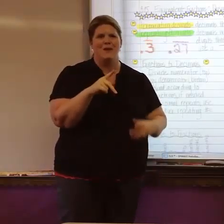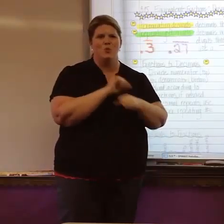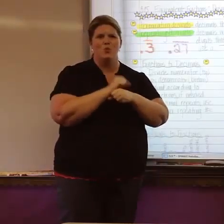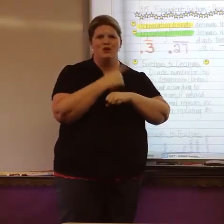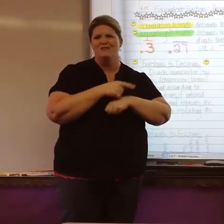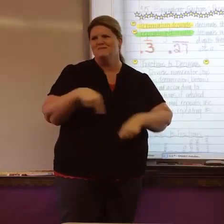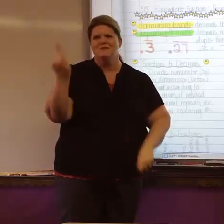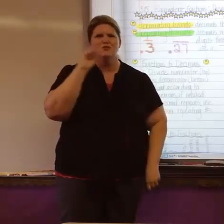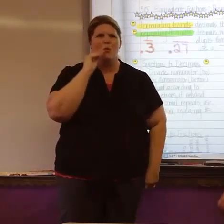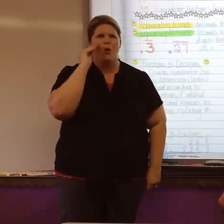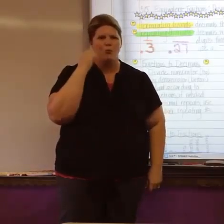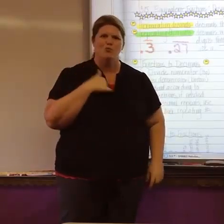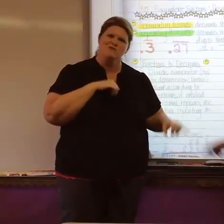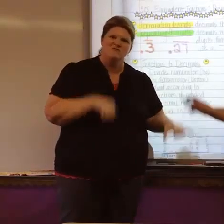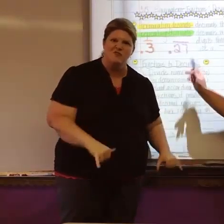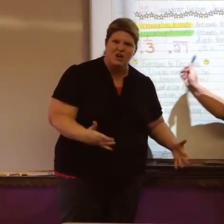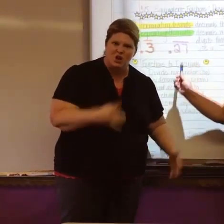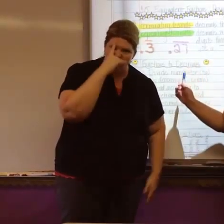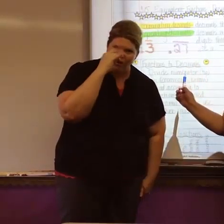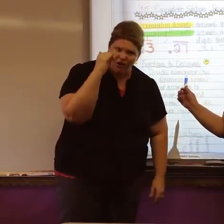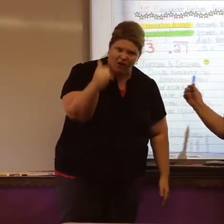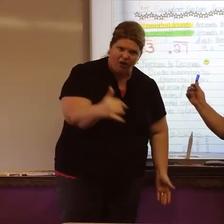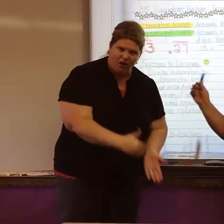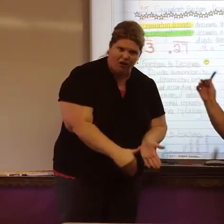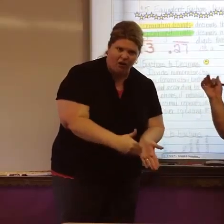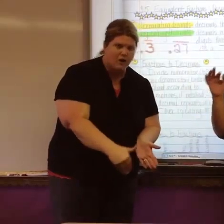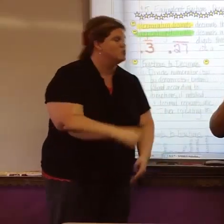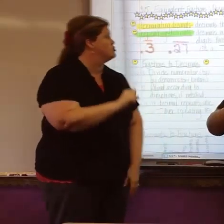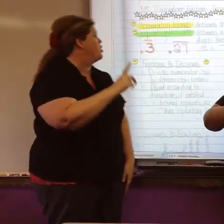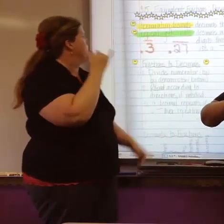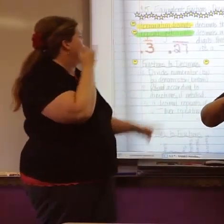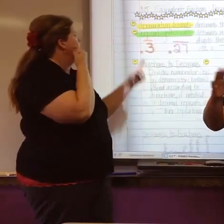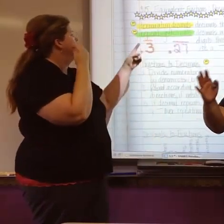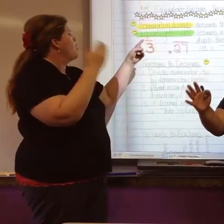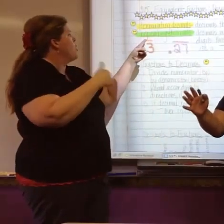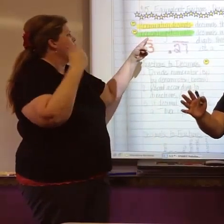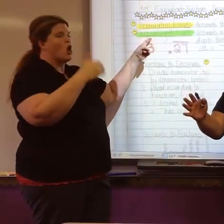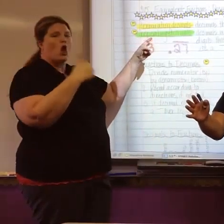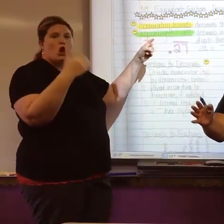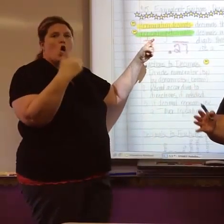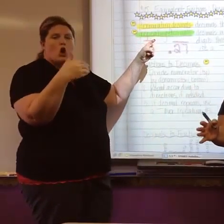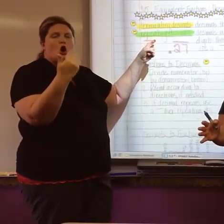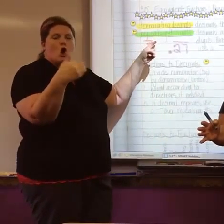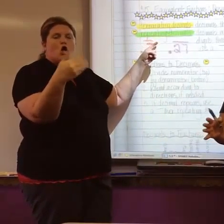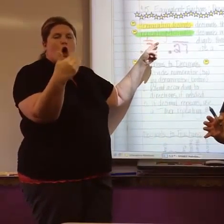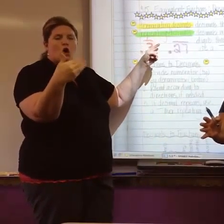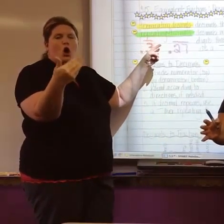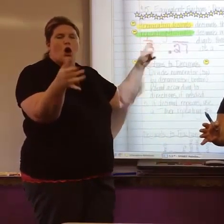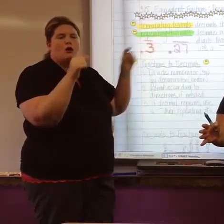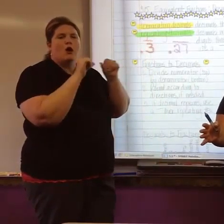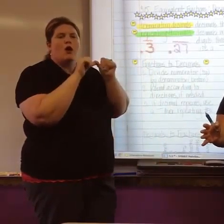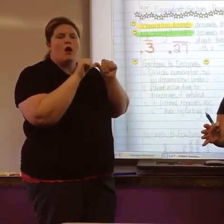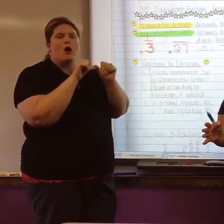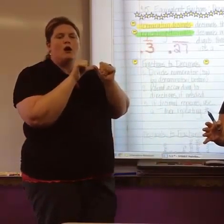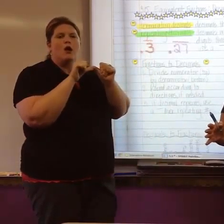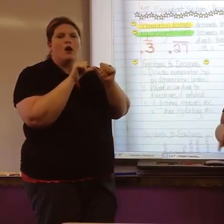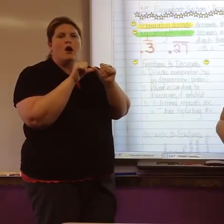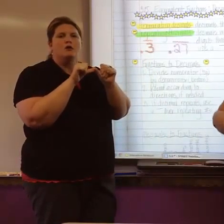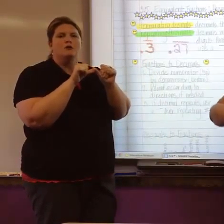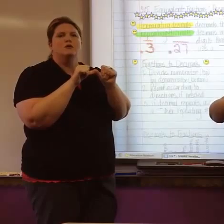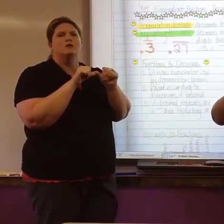gets to go home. So, again, remember, if it's going on forever and ever and ever and ever in our math, not repeating forever and